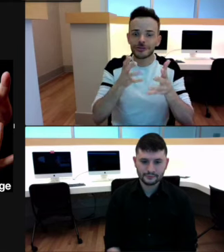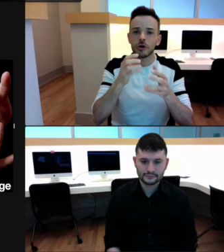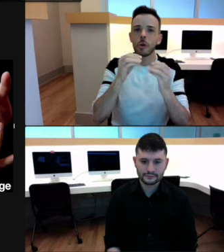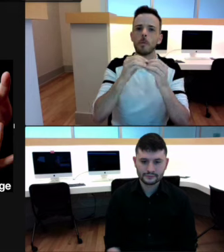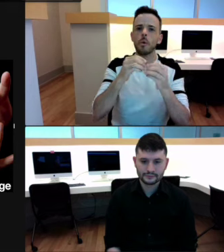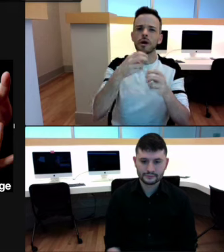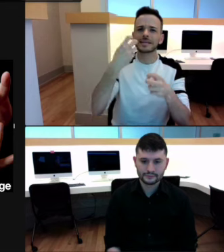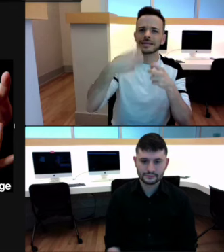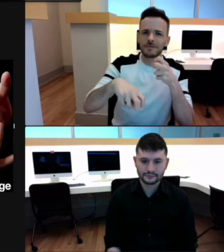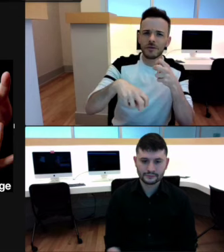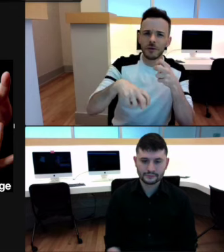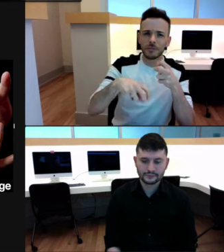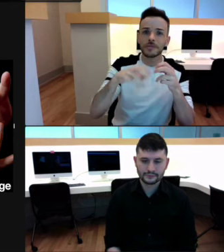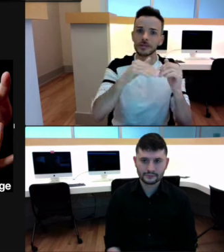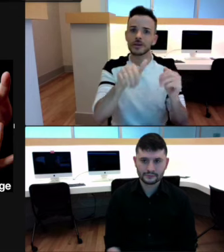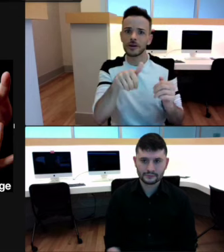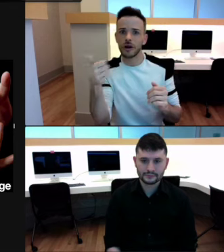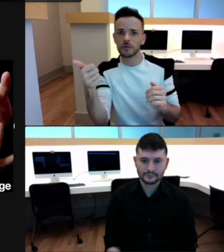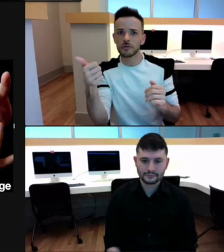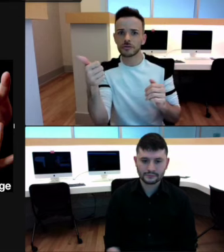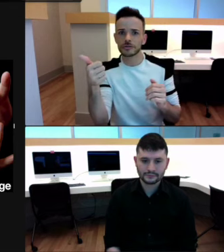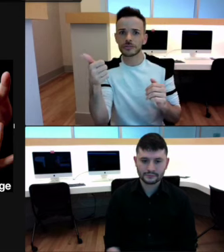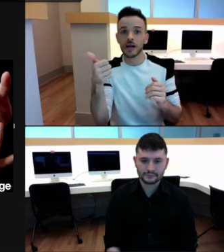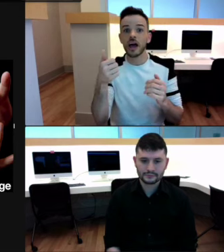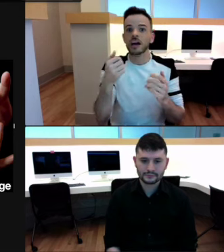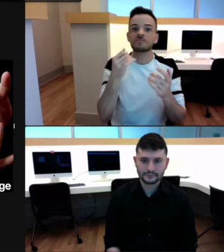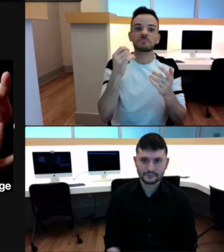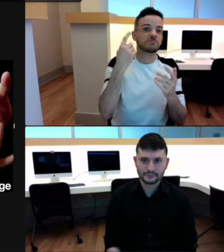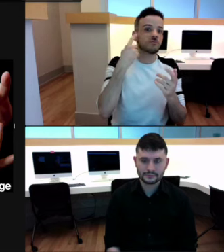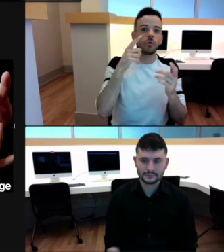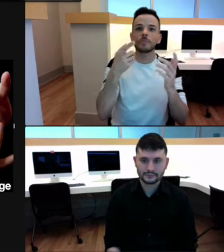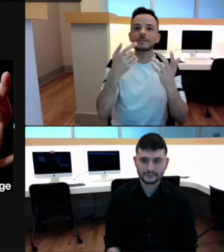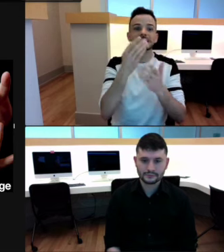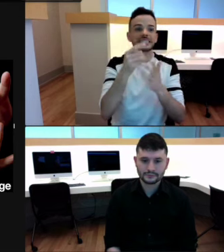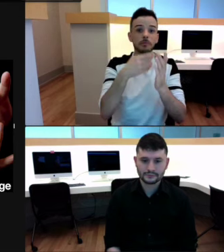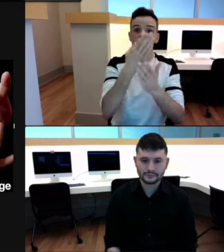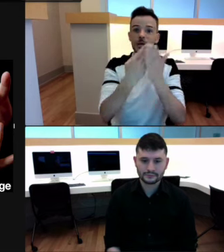That some gestures are more difficult to use and understand than others?